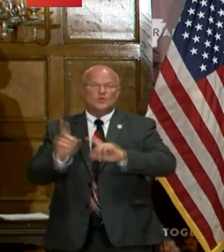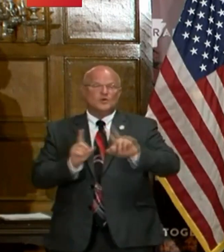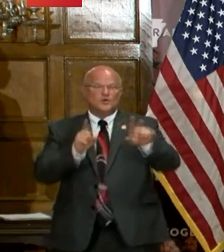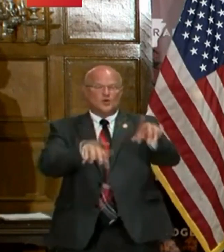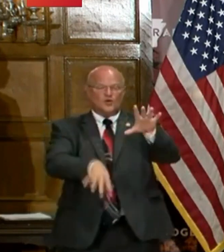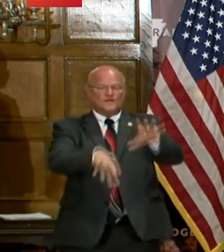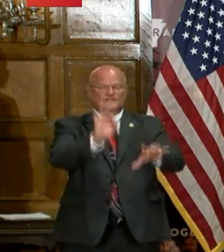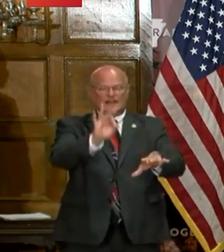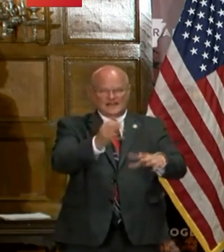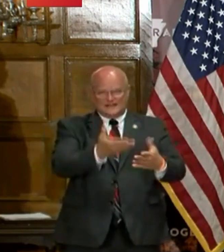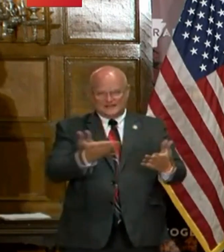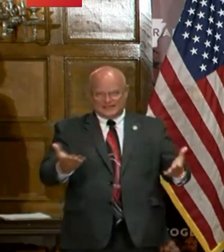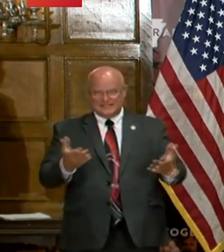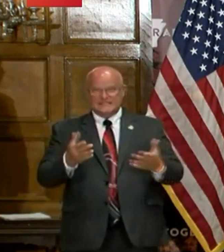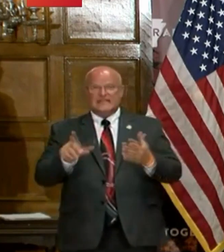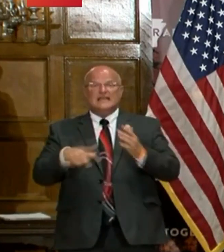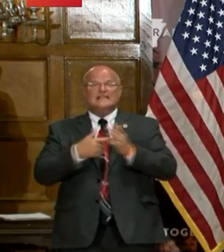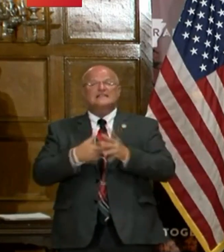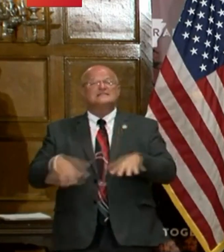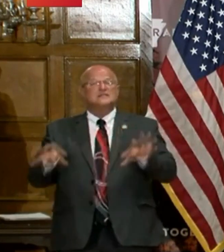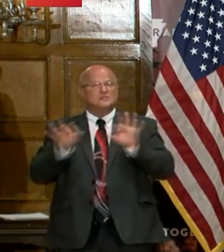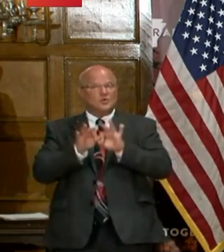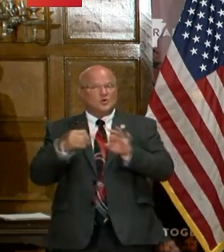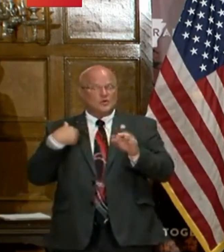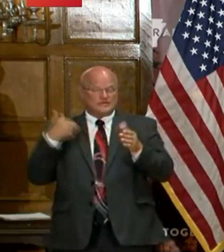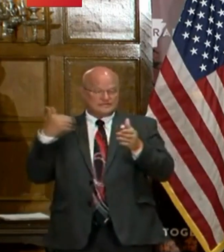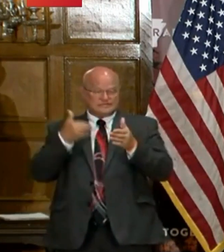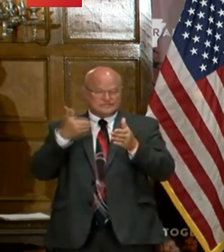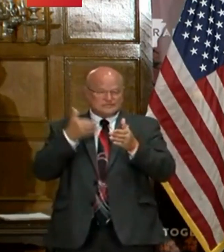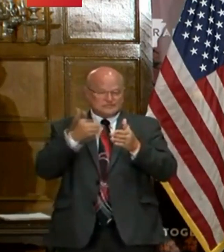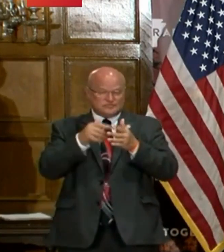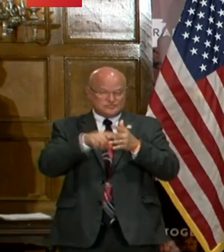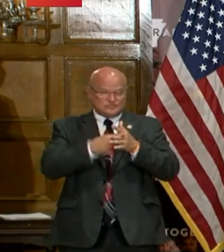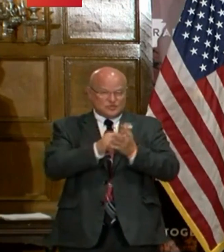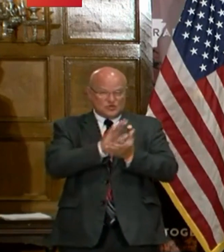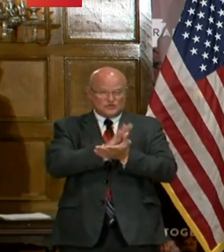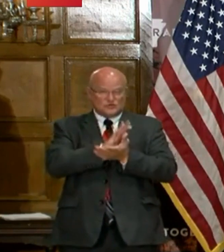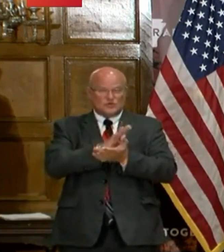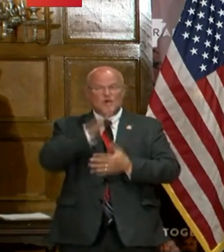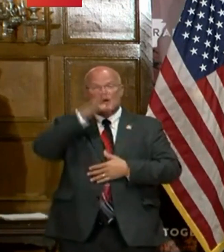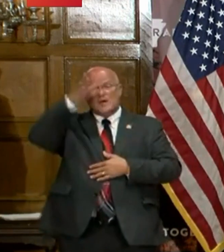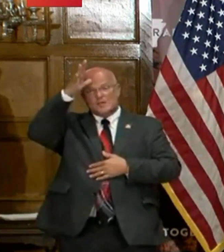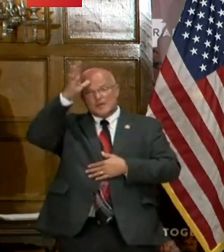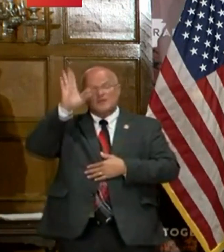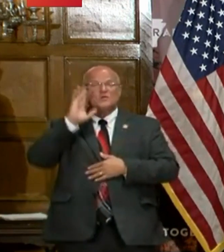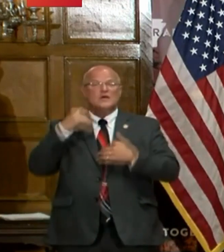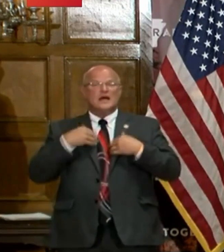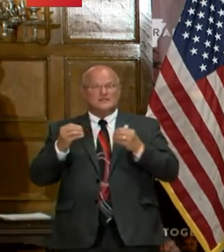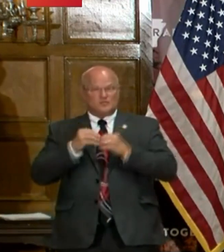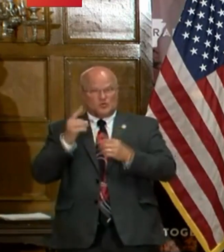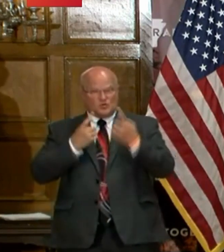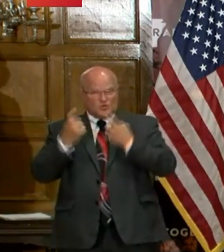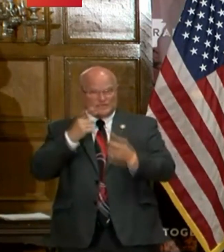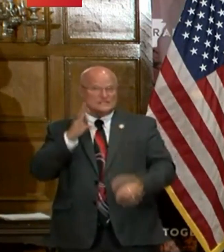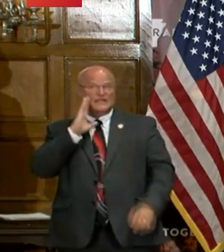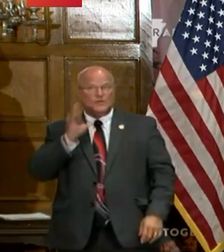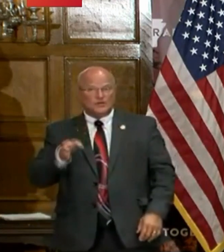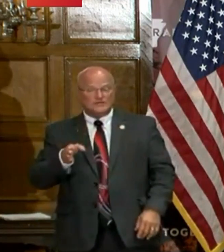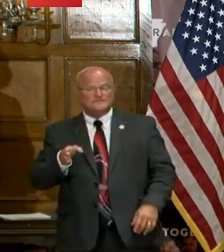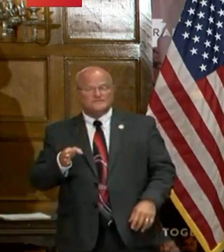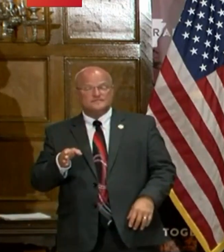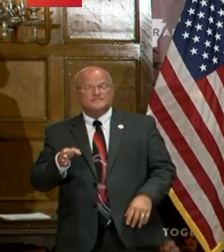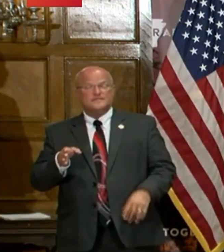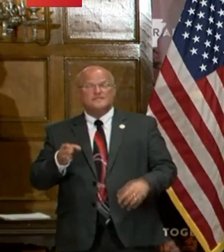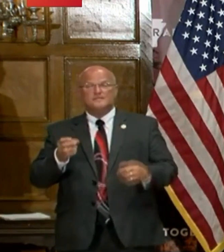place. This is something very important as we get closer to the start of school, that parents are going to have more questions.